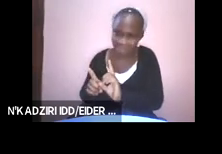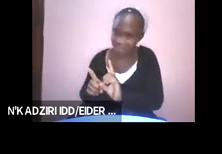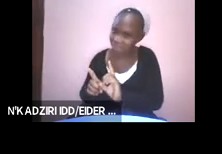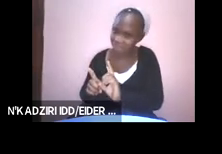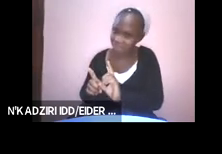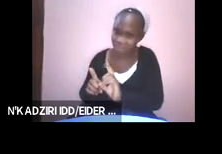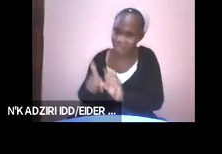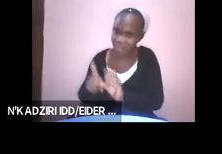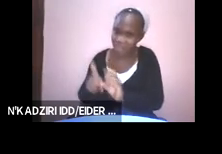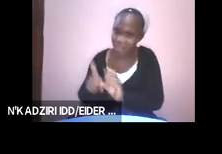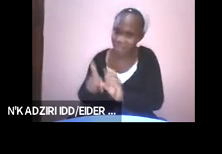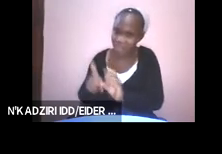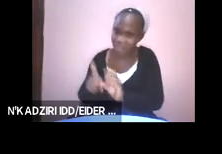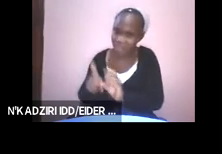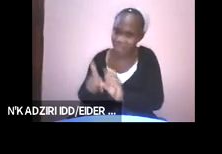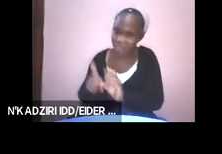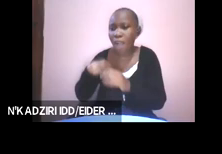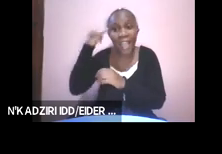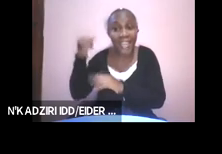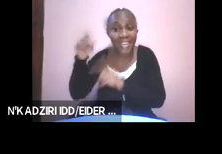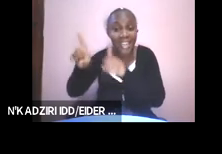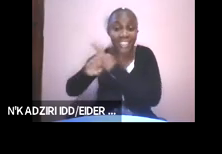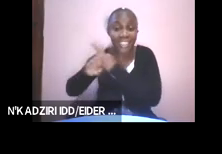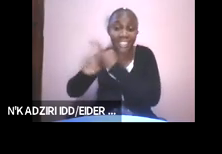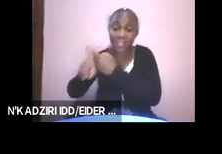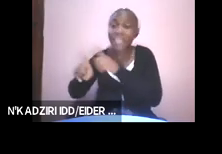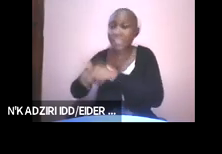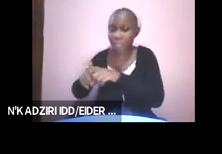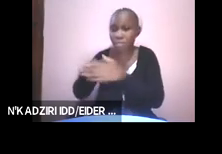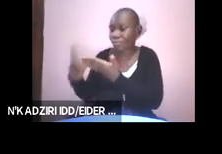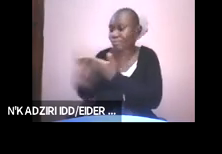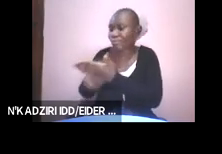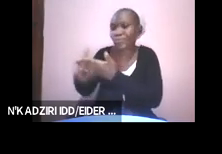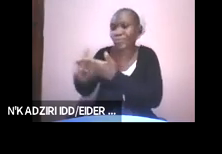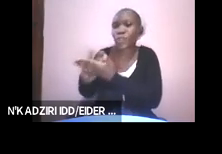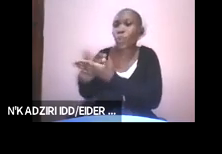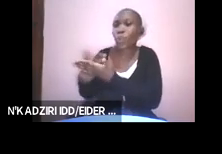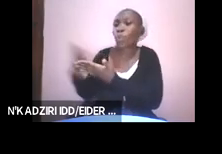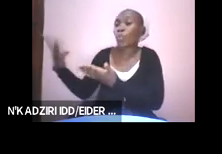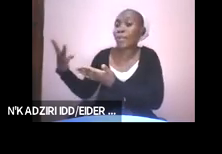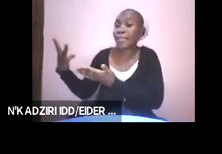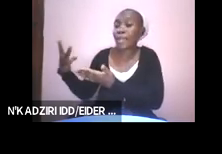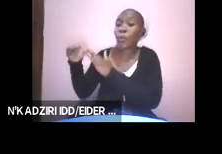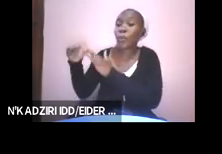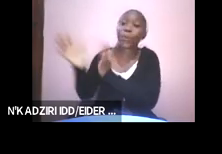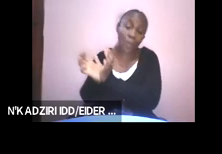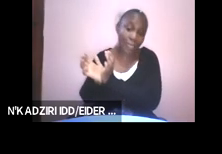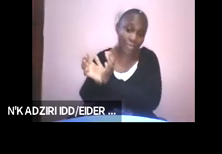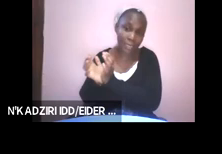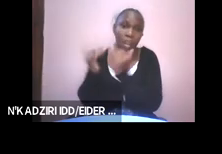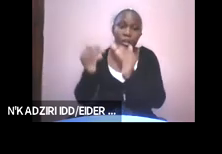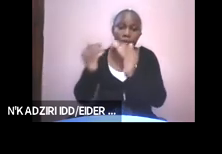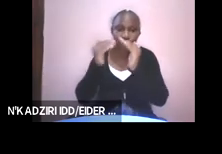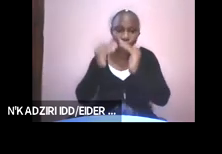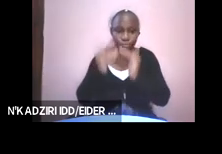heterogeneous perspective even in the Western world about all this. So I think we'll move on to the next question. The